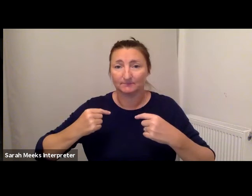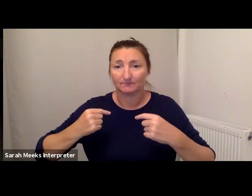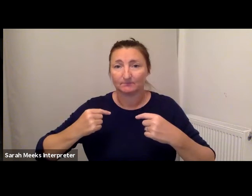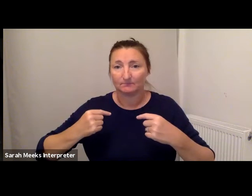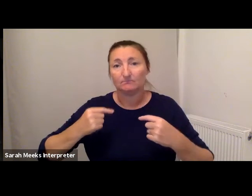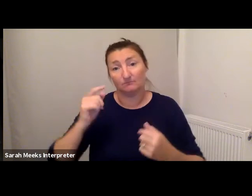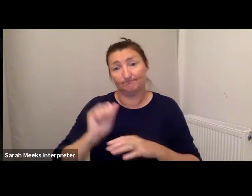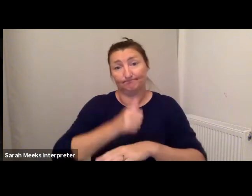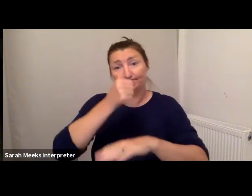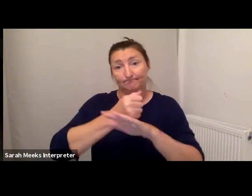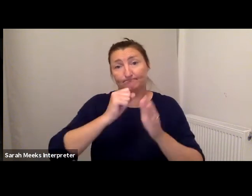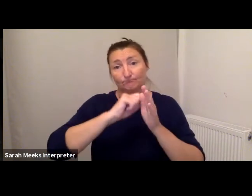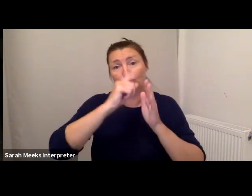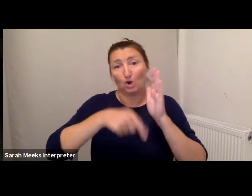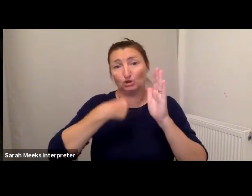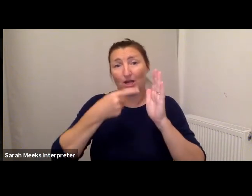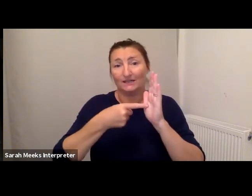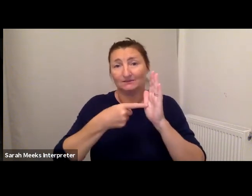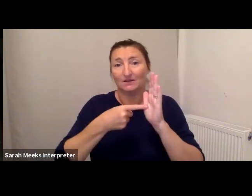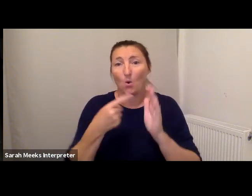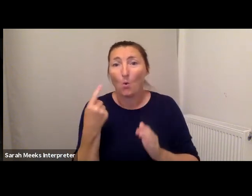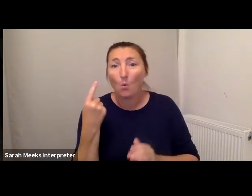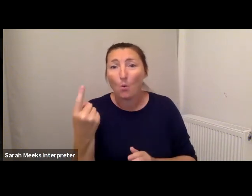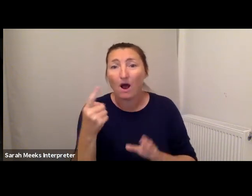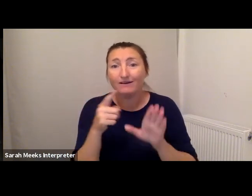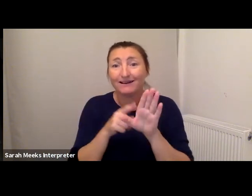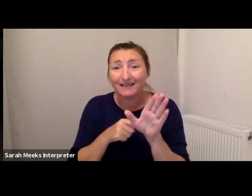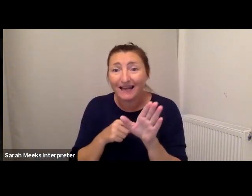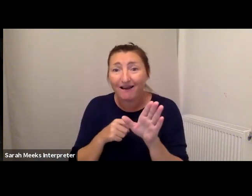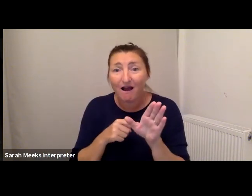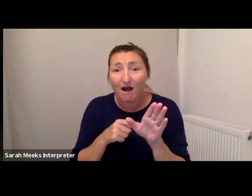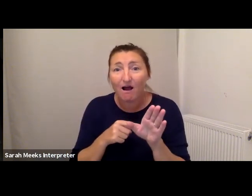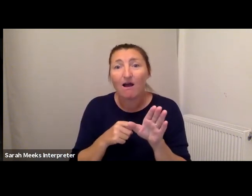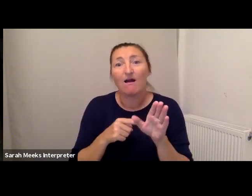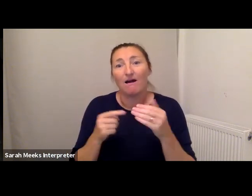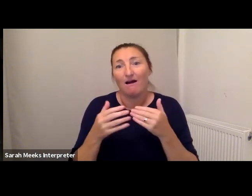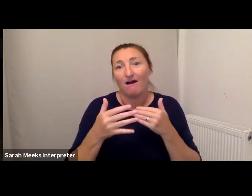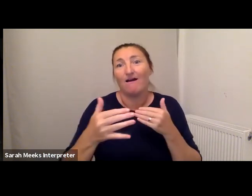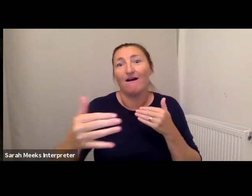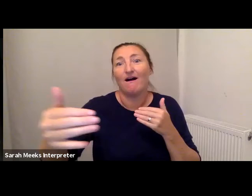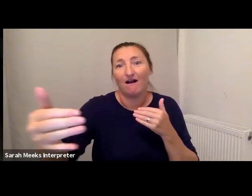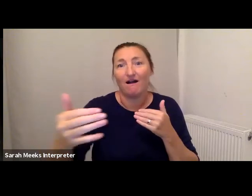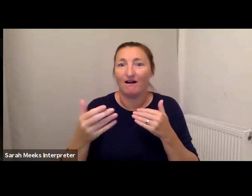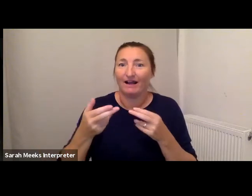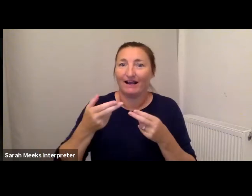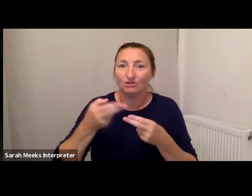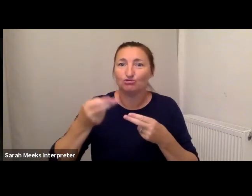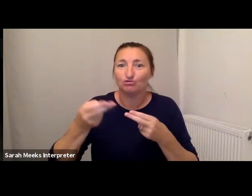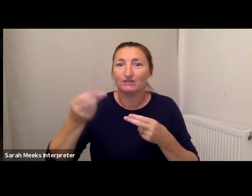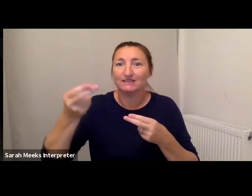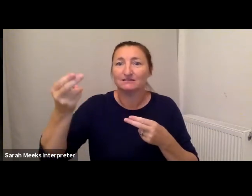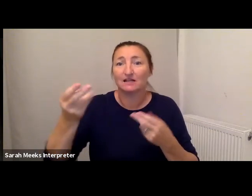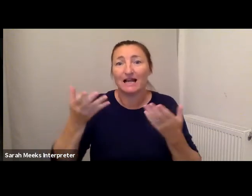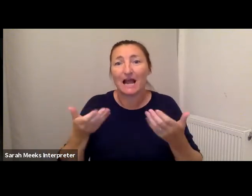project has been ongoing, we're now seeing the ridership level of women up to